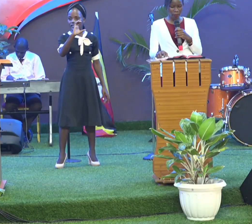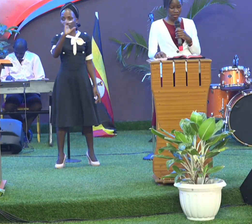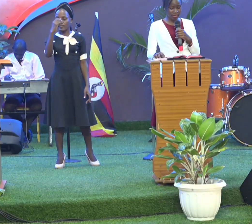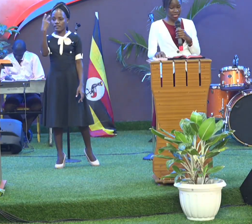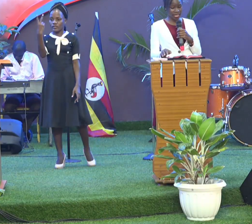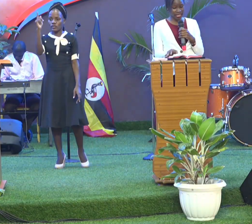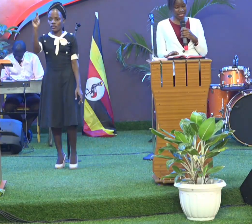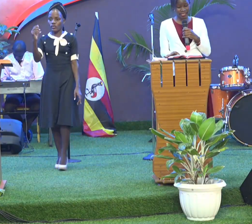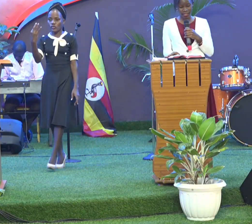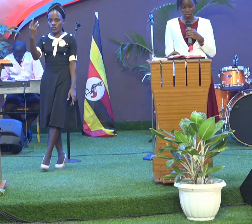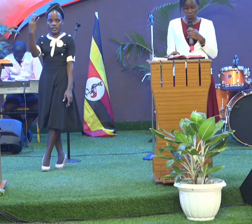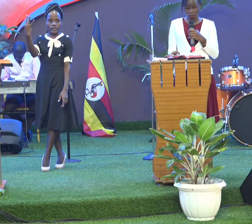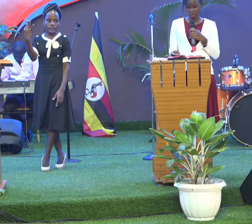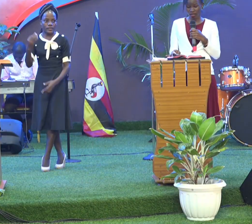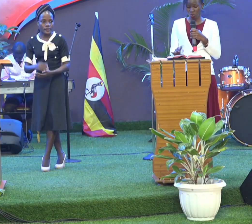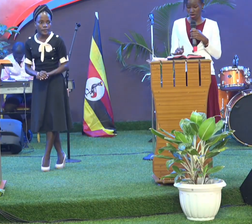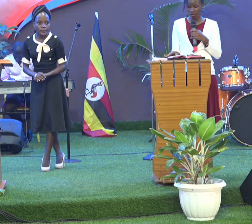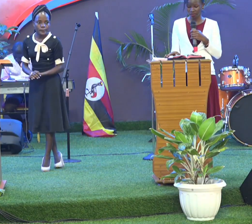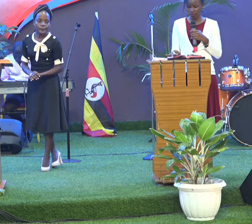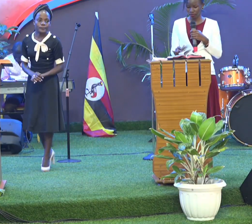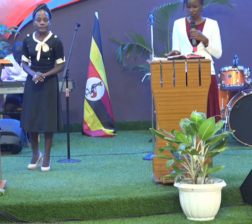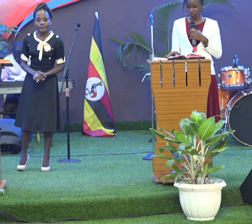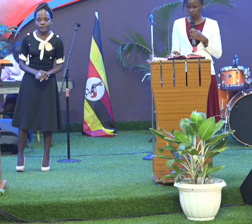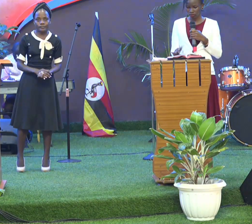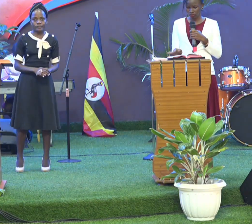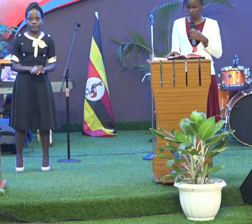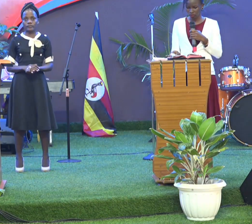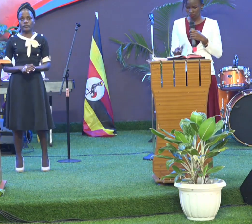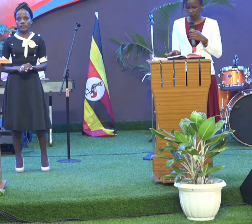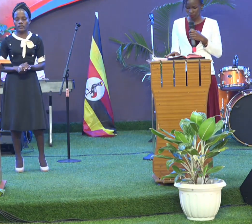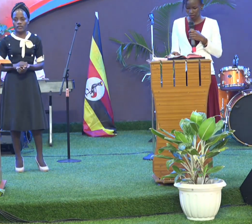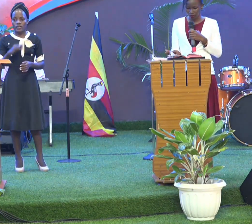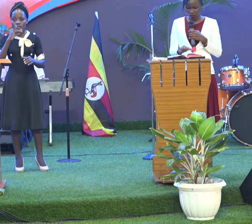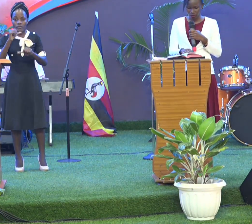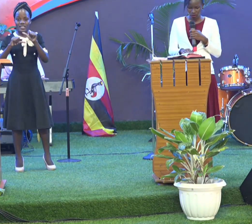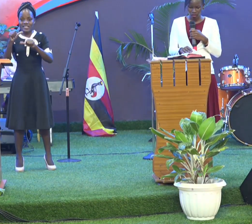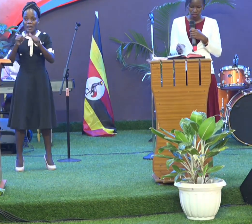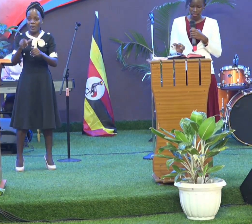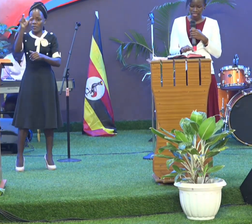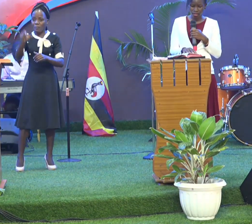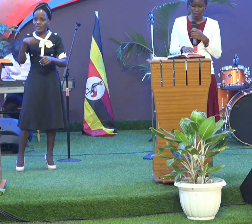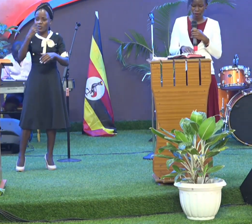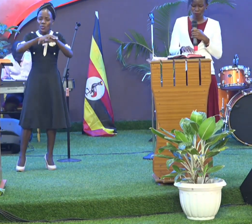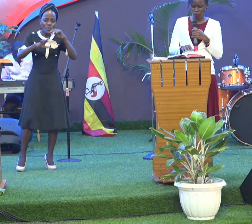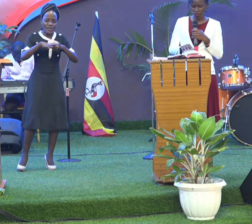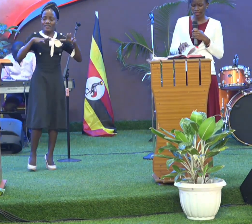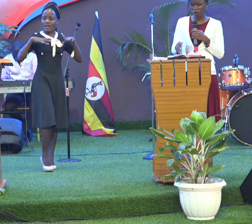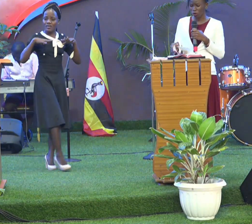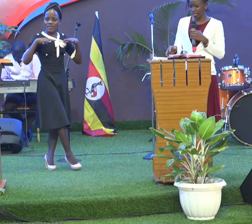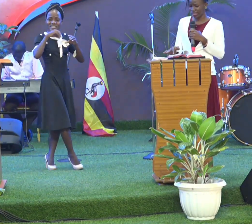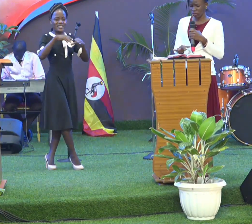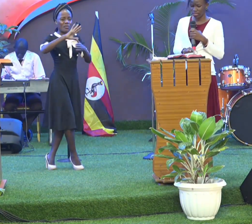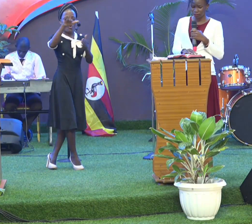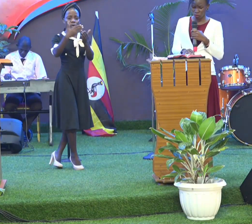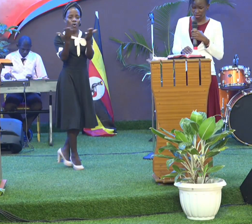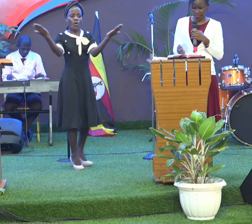The Bible said in Ecclesiastes 2:23. Eyogera ku bantu ng'ekiro kyonna tebalina kuwummula. It talks about people that the whole